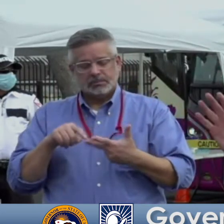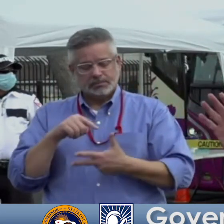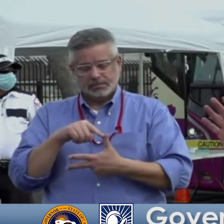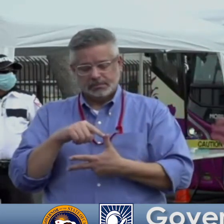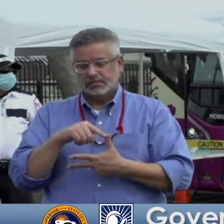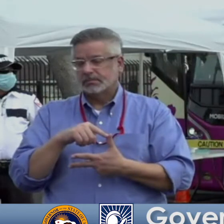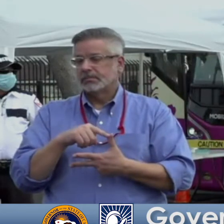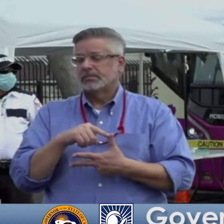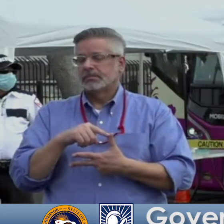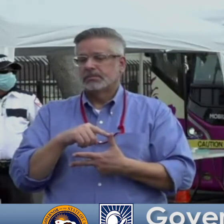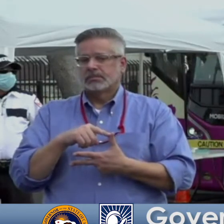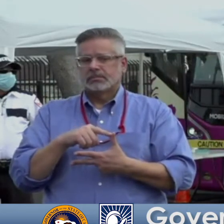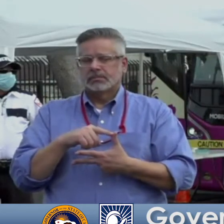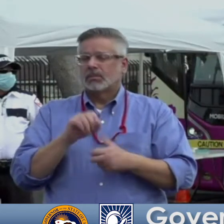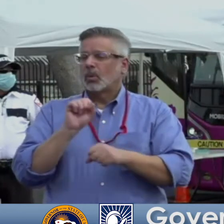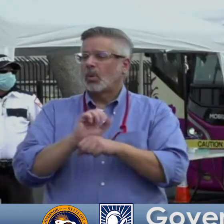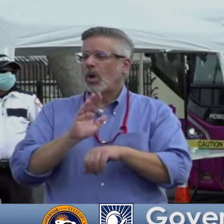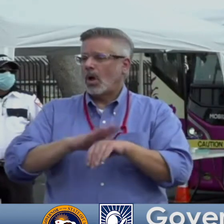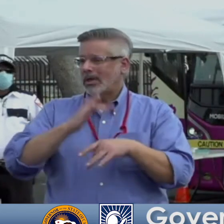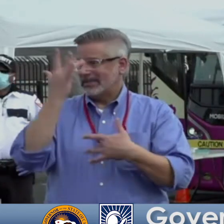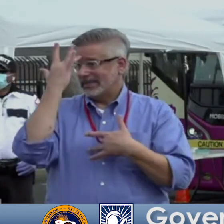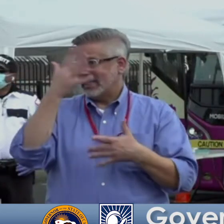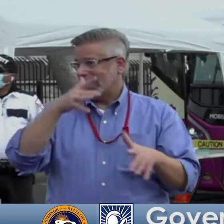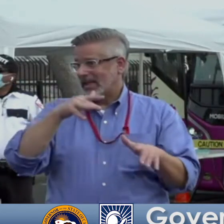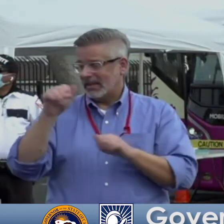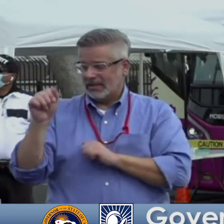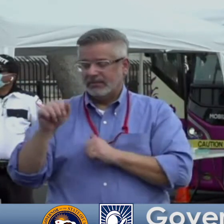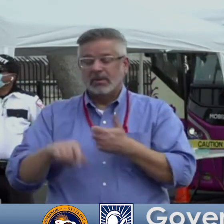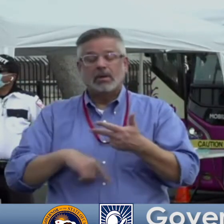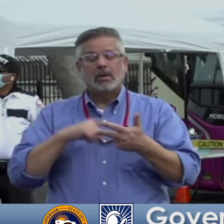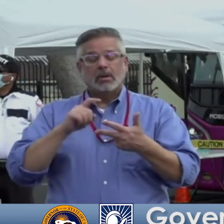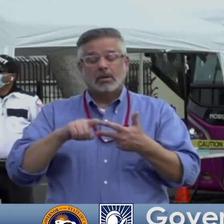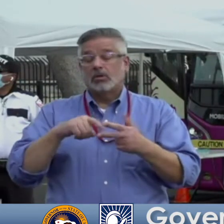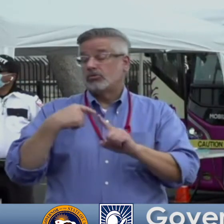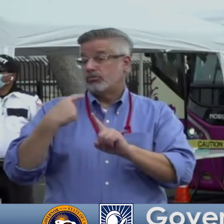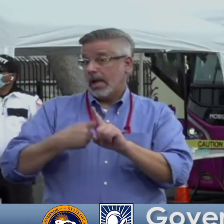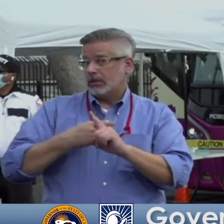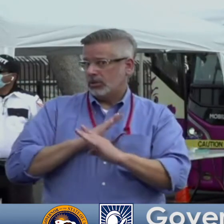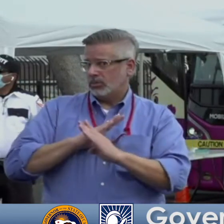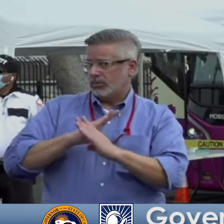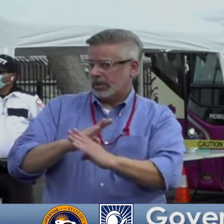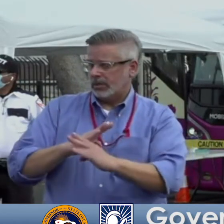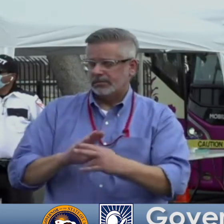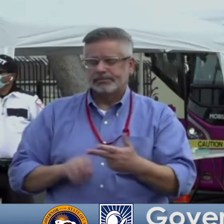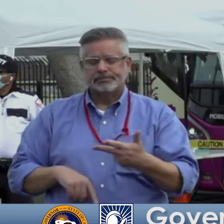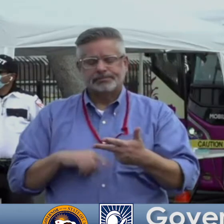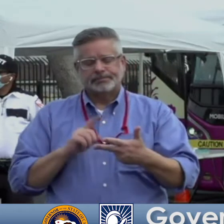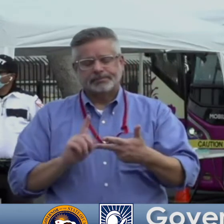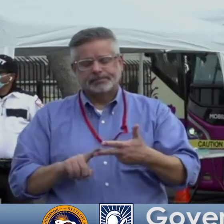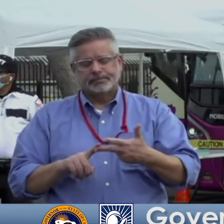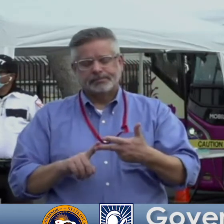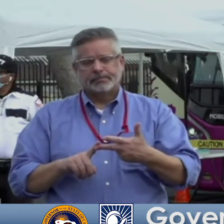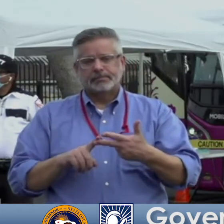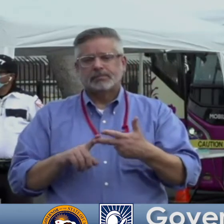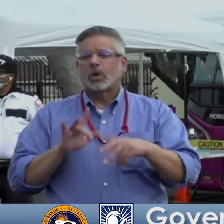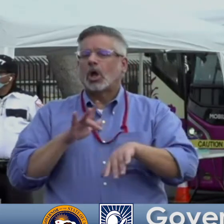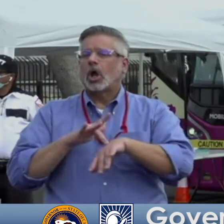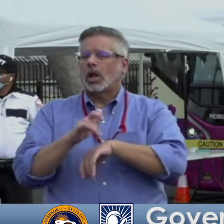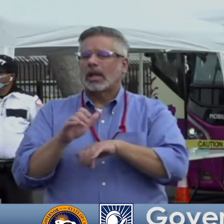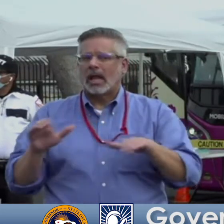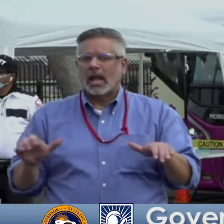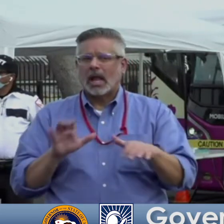you're interested. We have work to do on sick leave. We have work to do on rental protection. And we have work to do on early action